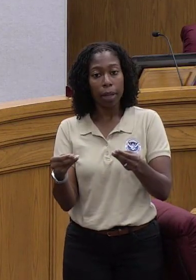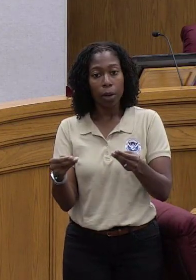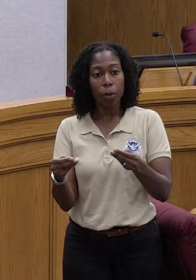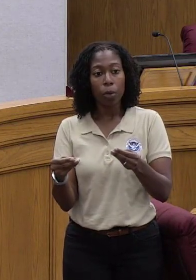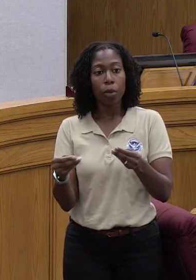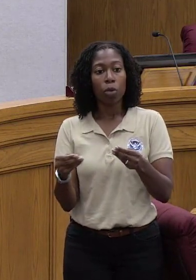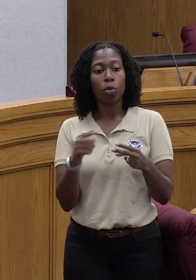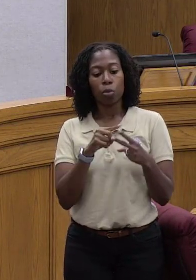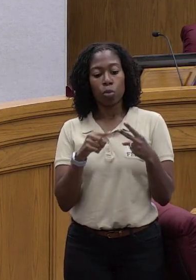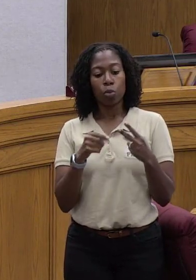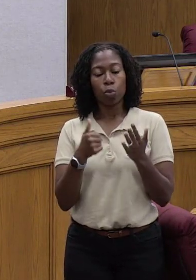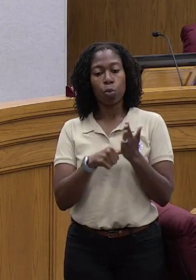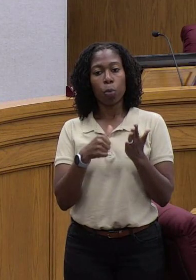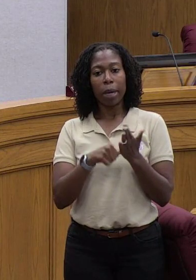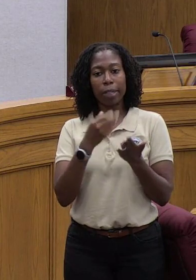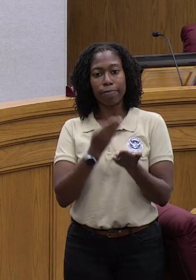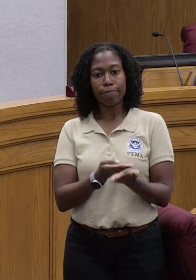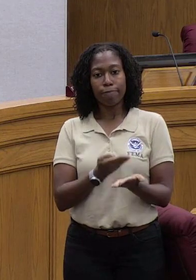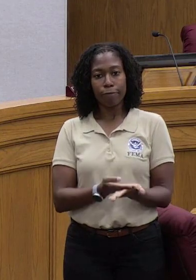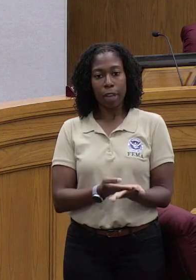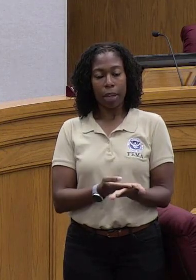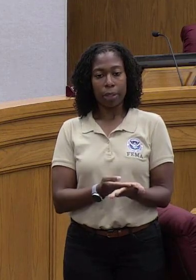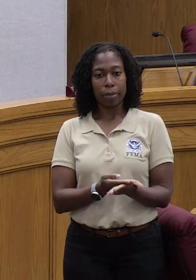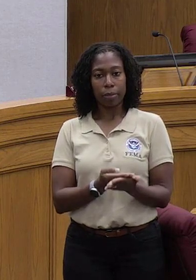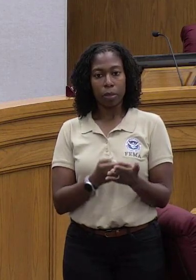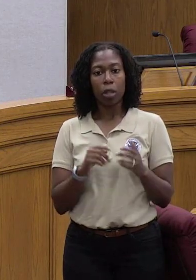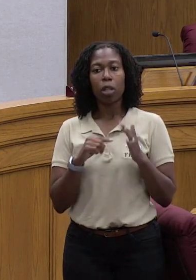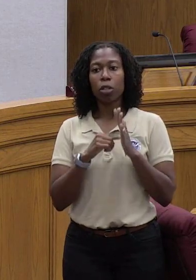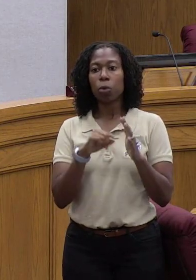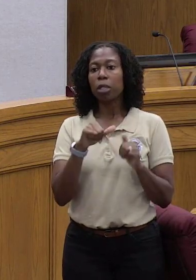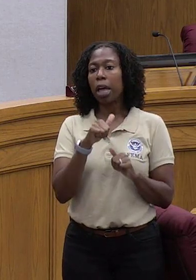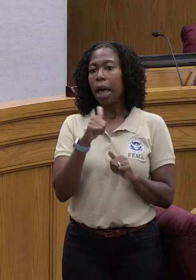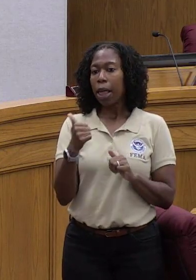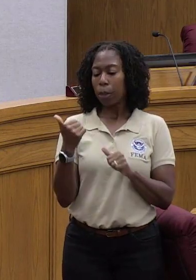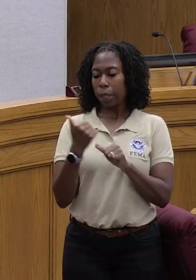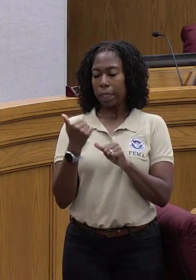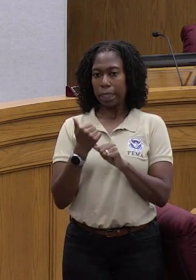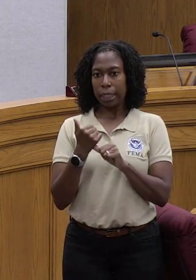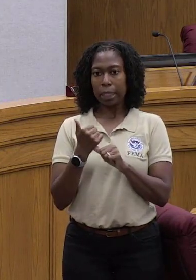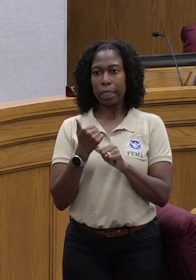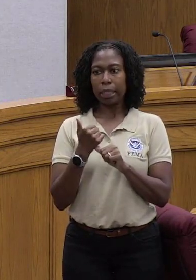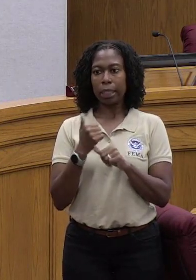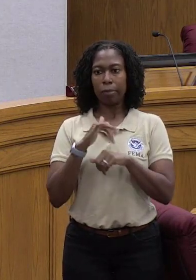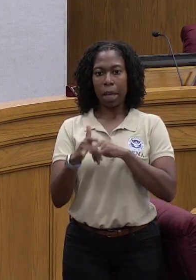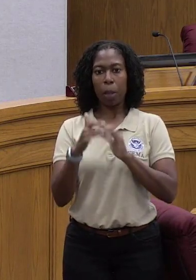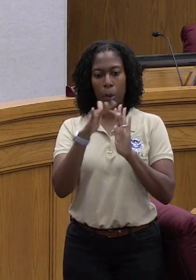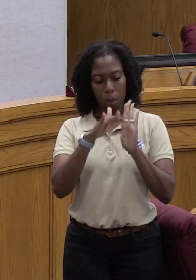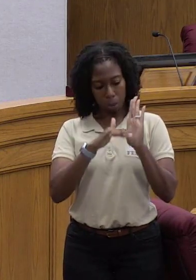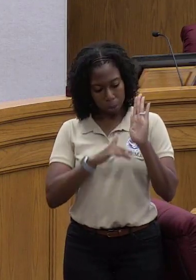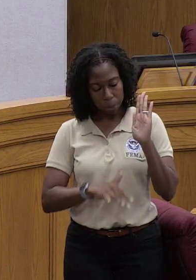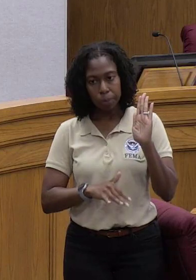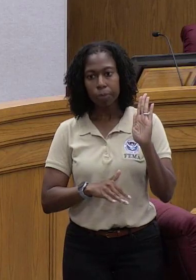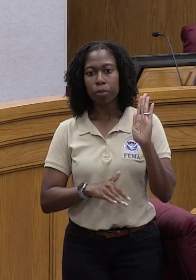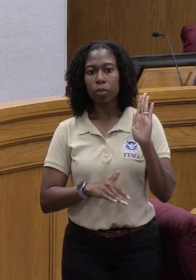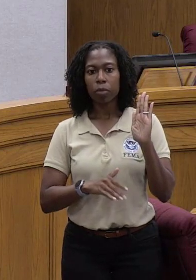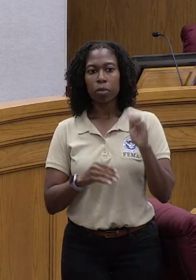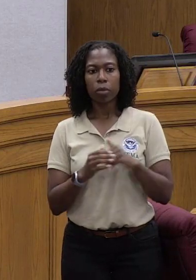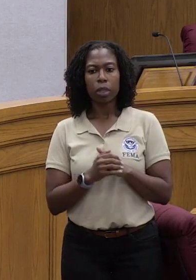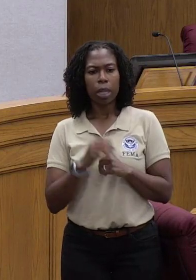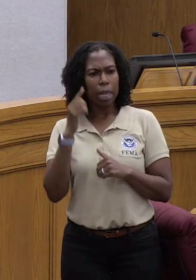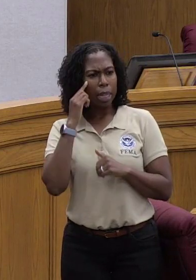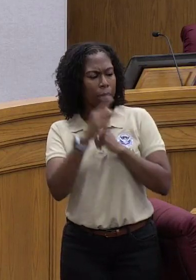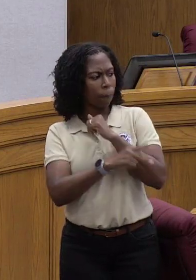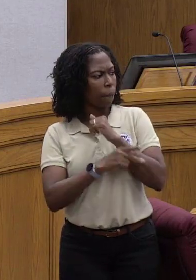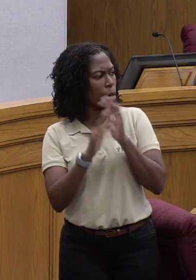2-page fact sheet on other forms of assistance that are available. It's my understanding that this fact sheet will be posted on the